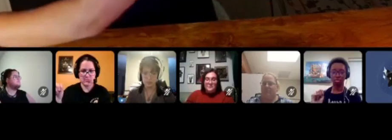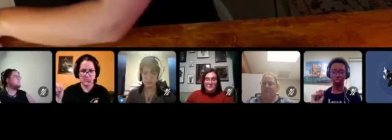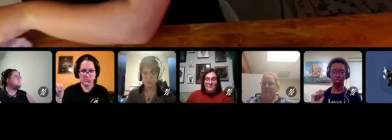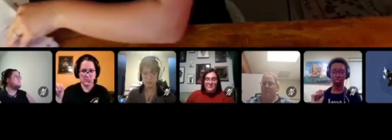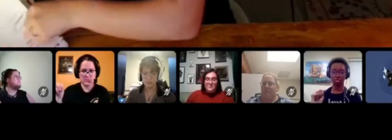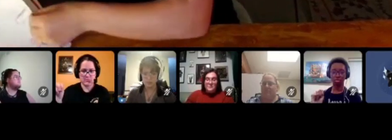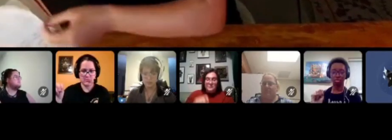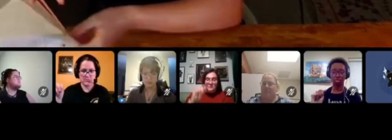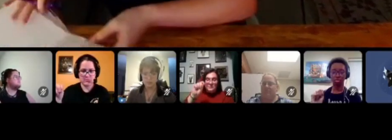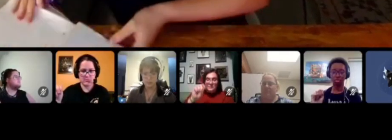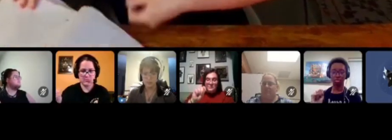let me see if I can show y'all.